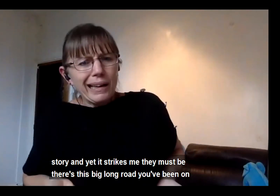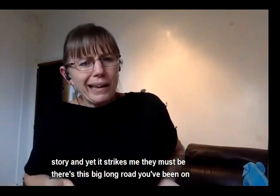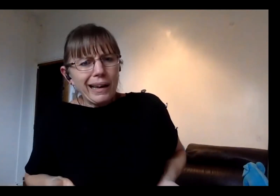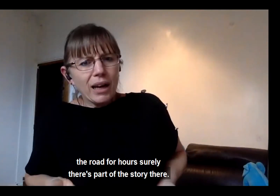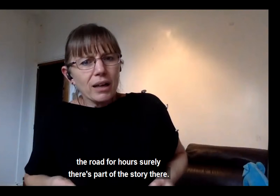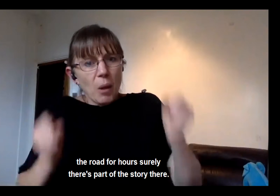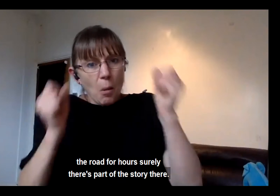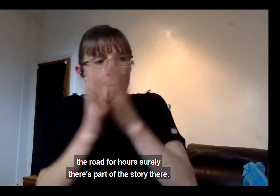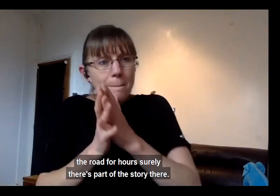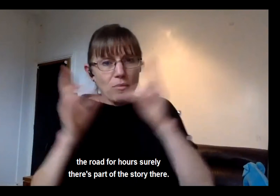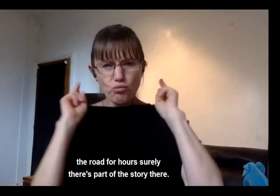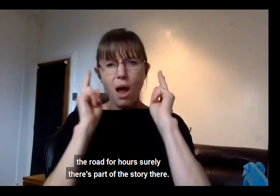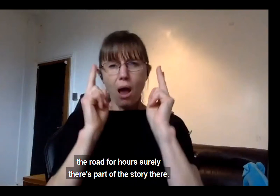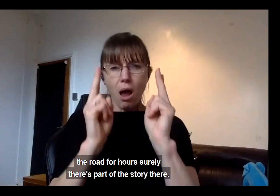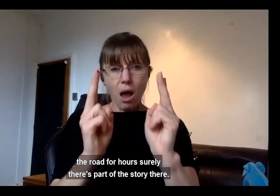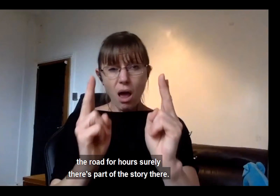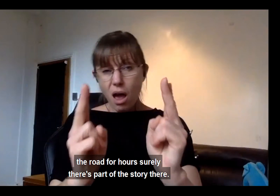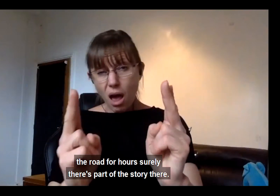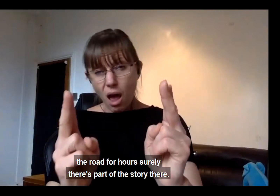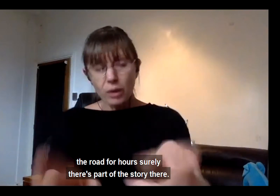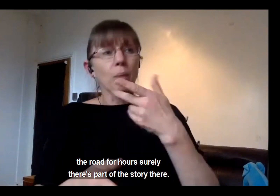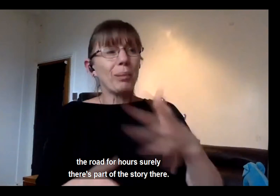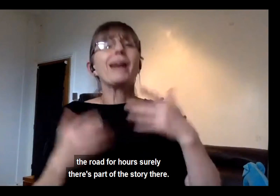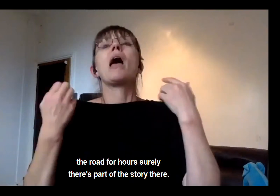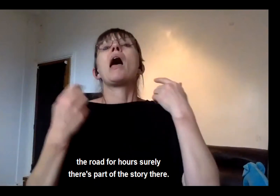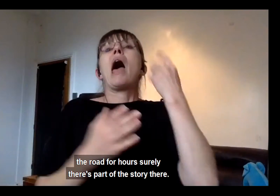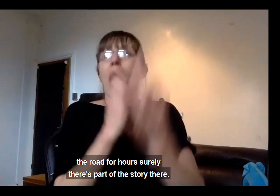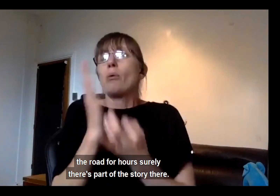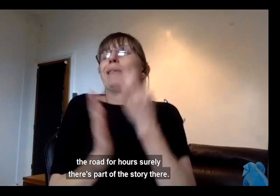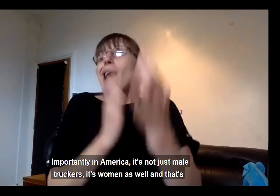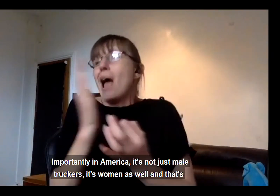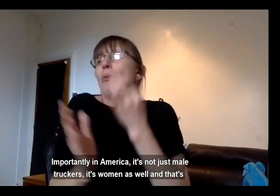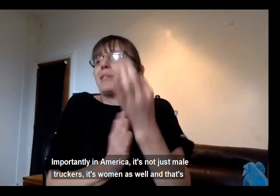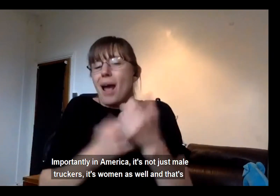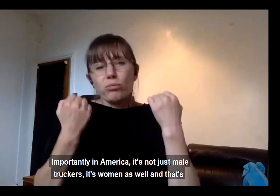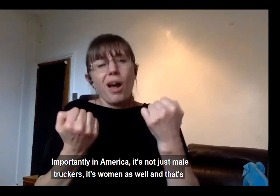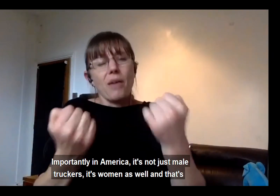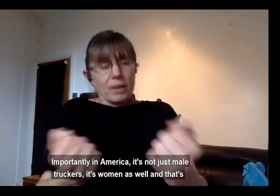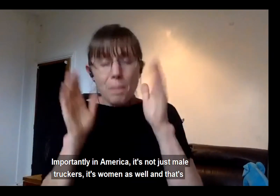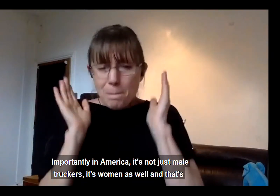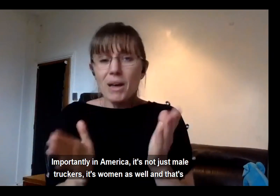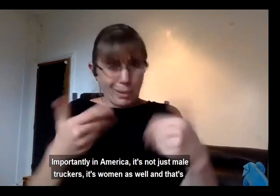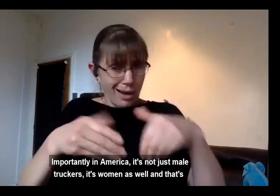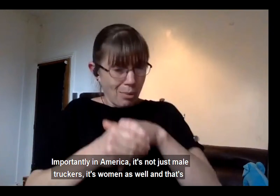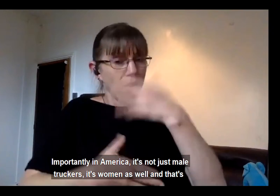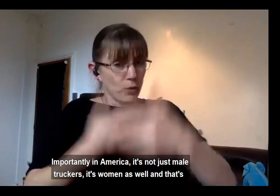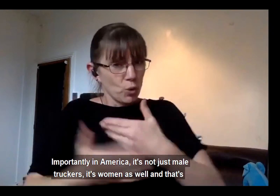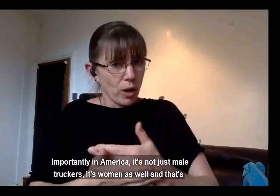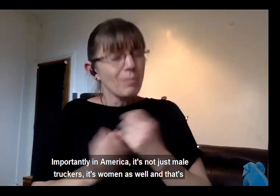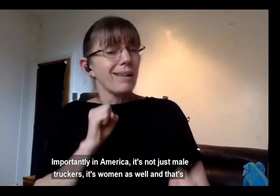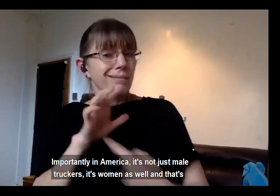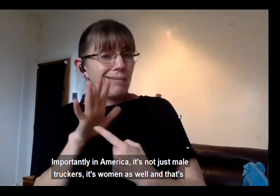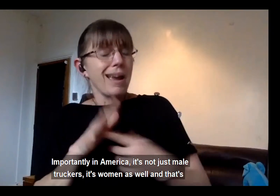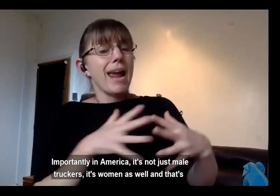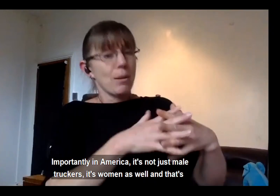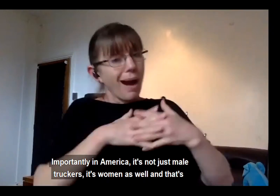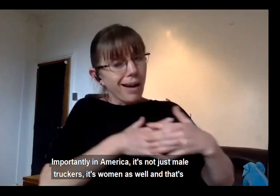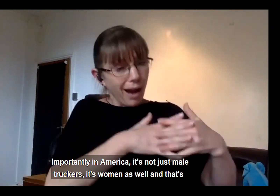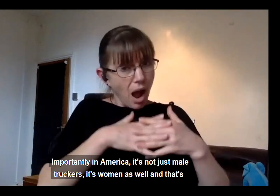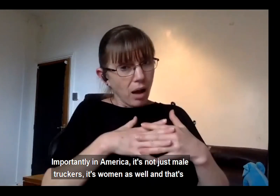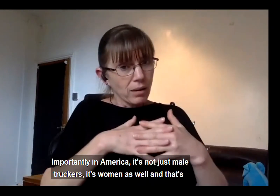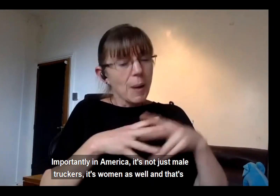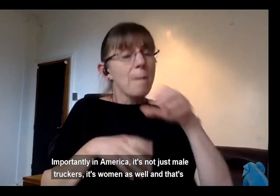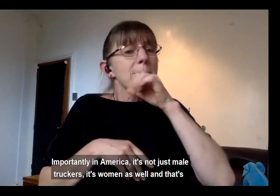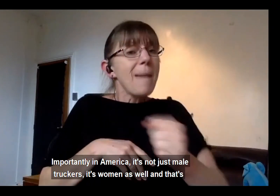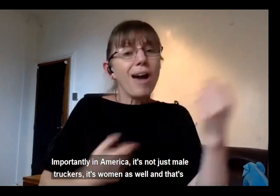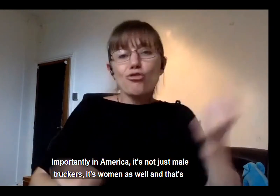big long road, you've been on the road for hours, surely there's part of the story there. And importantly, in America, it's not just male